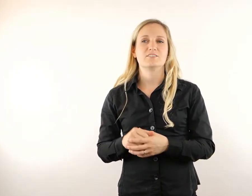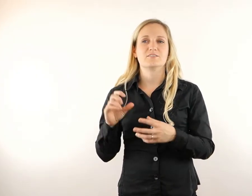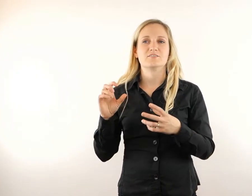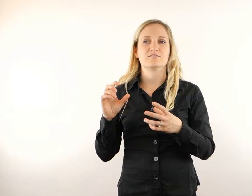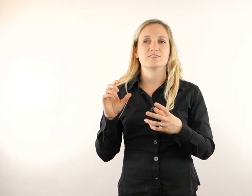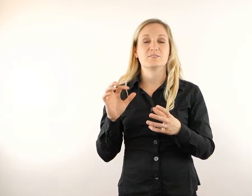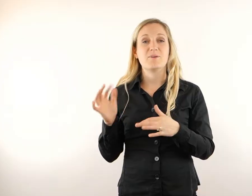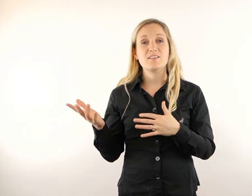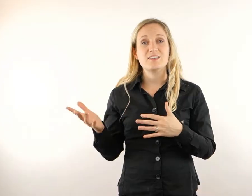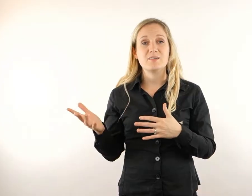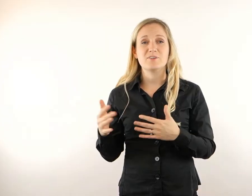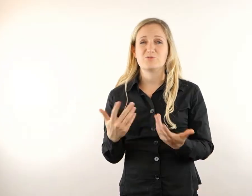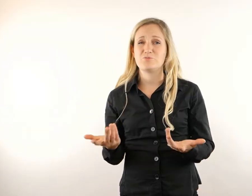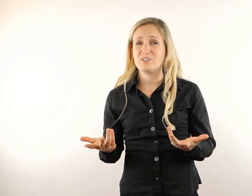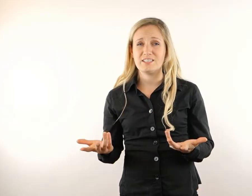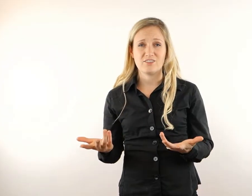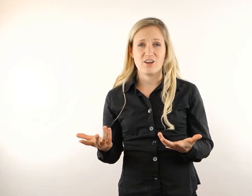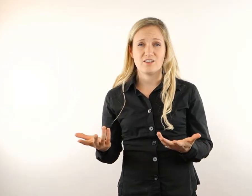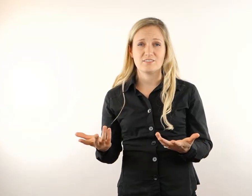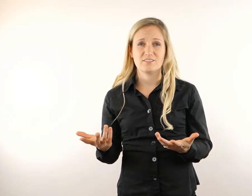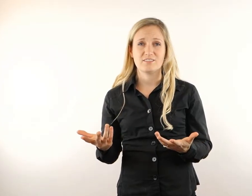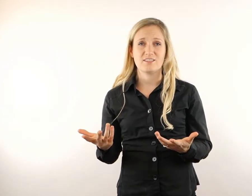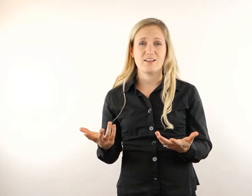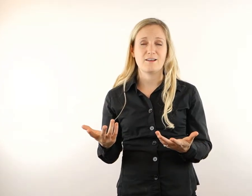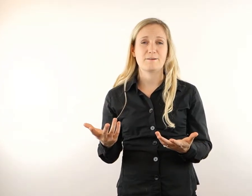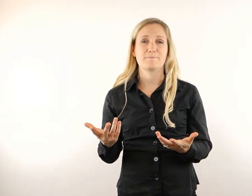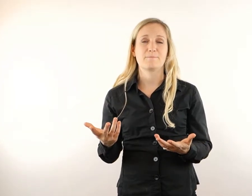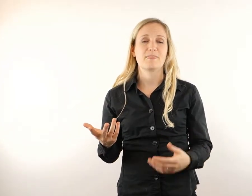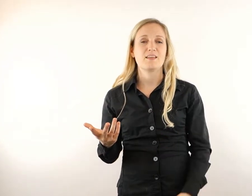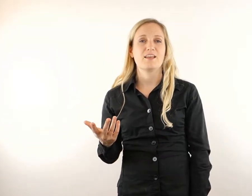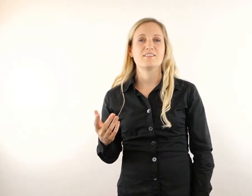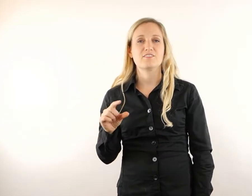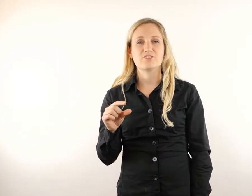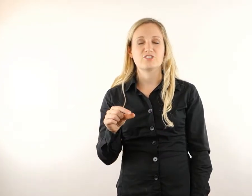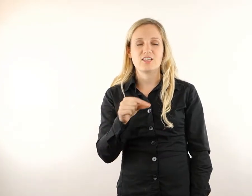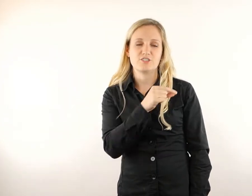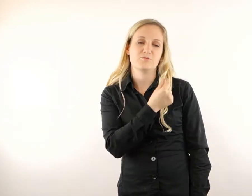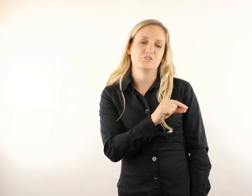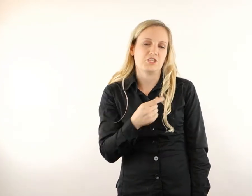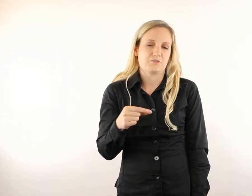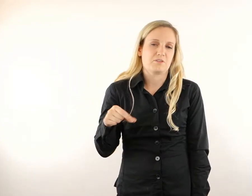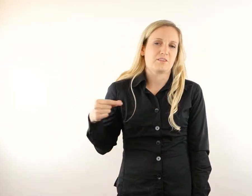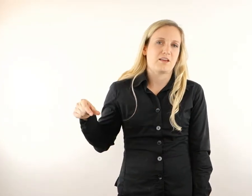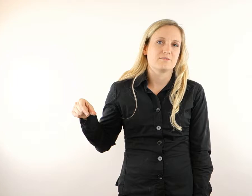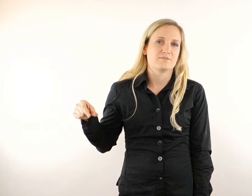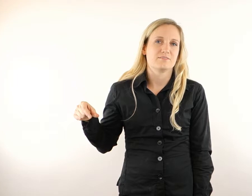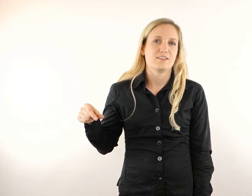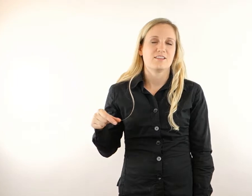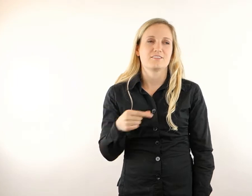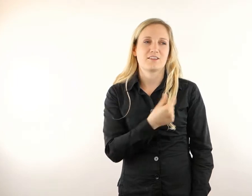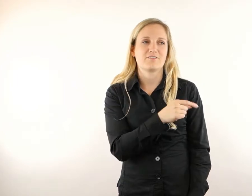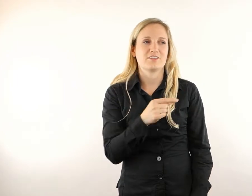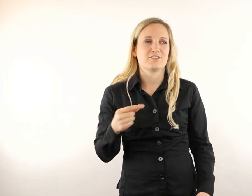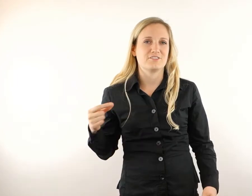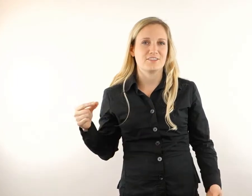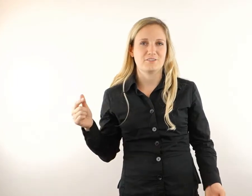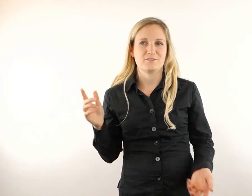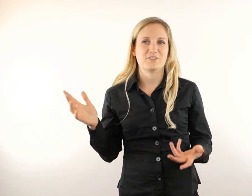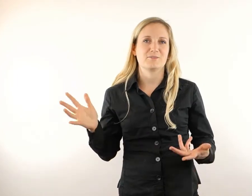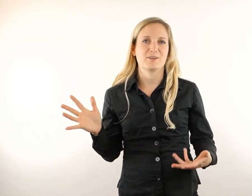will spell the name, but it's really long. And then they'll just like do a G and go like that. It's kind of like, I don't know, a cheating way to